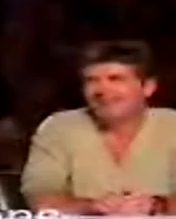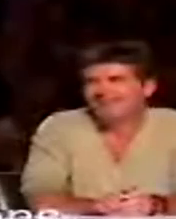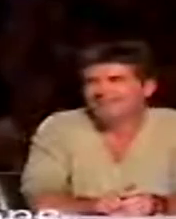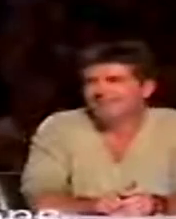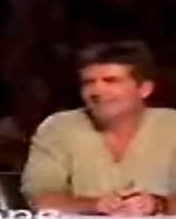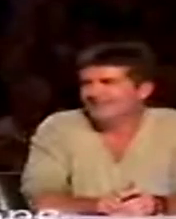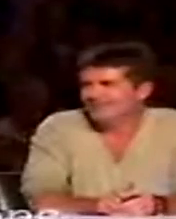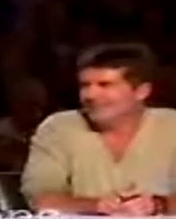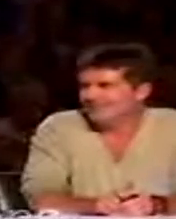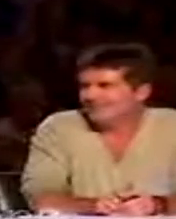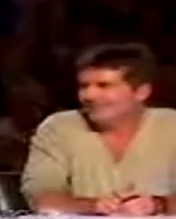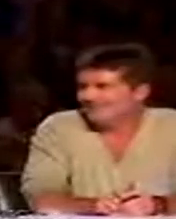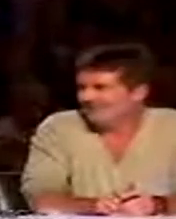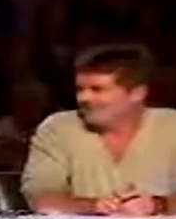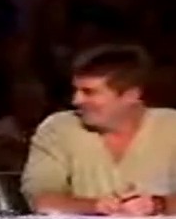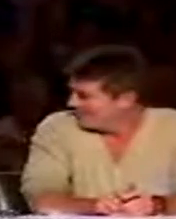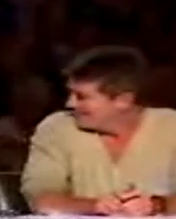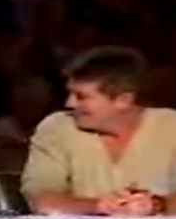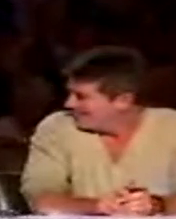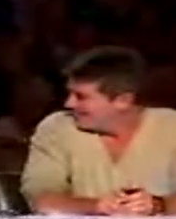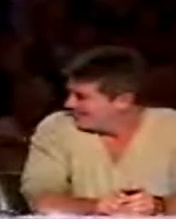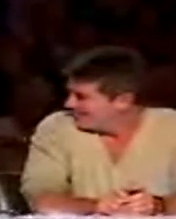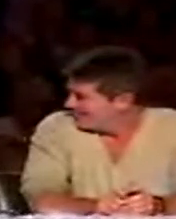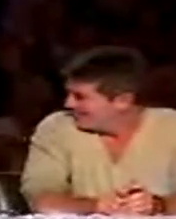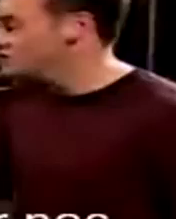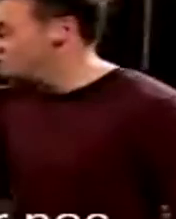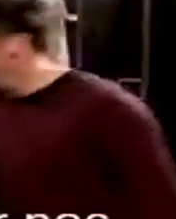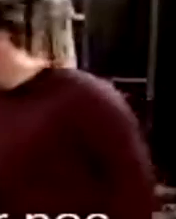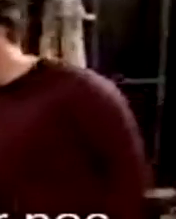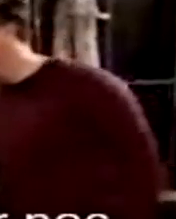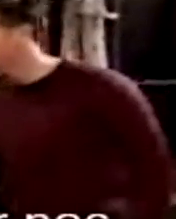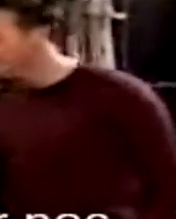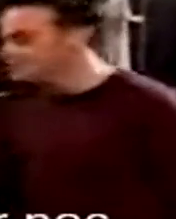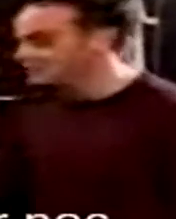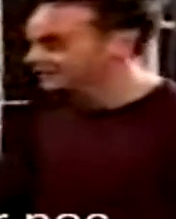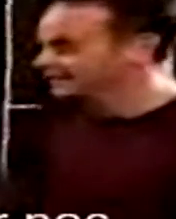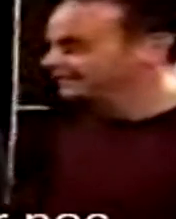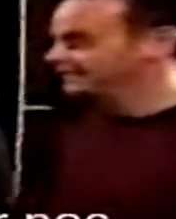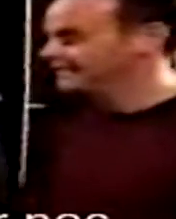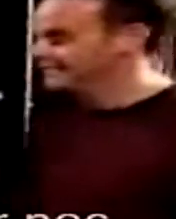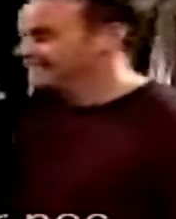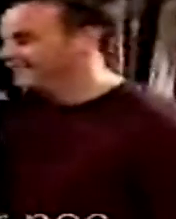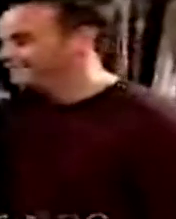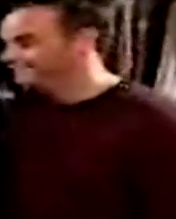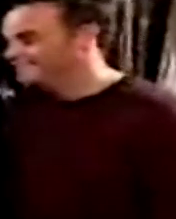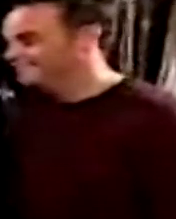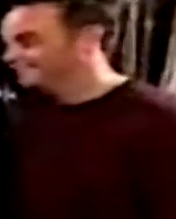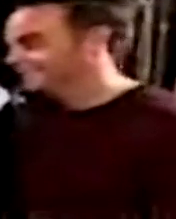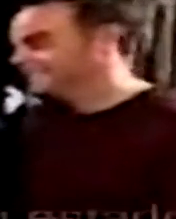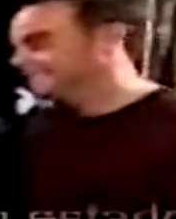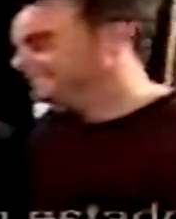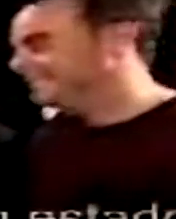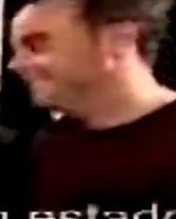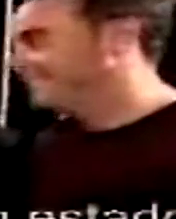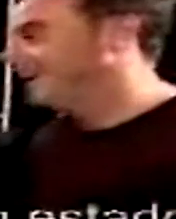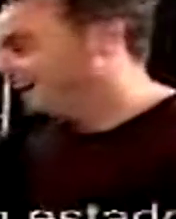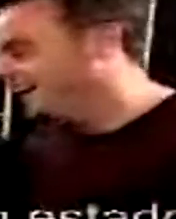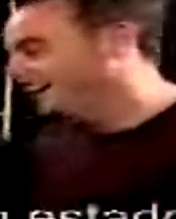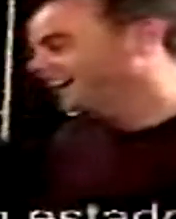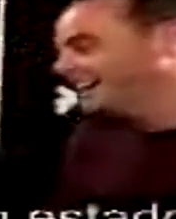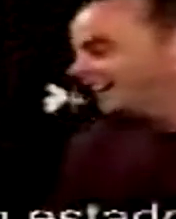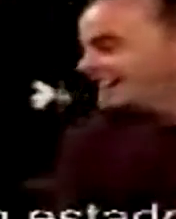Congratulations. Unbelievable. I had goose pimples. You must be over the moon. I am a bit shocked at present.